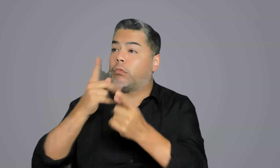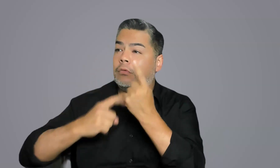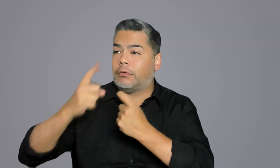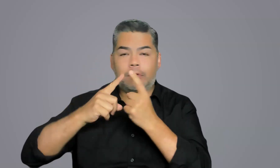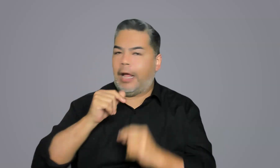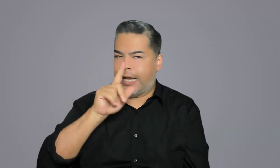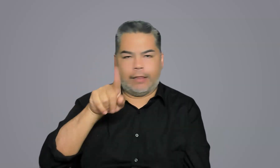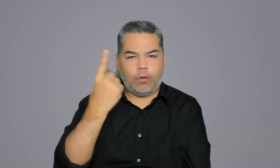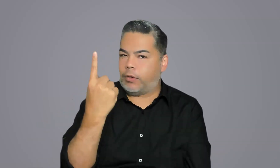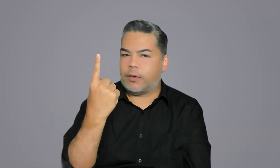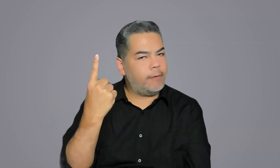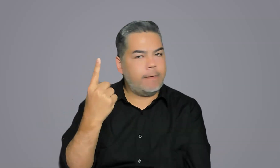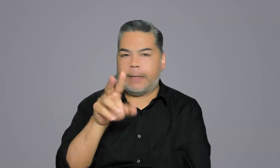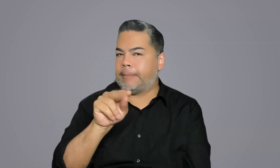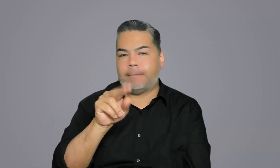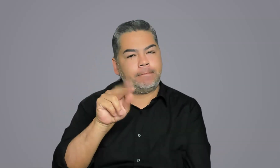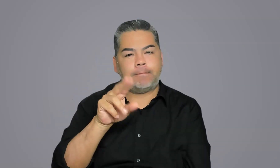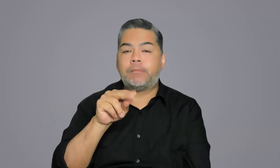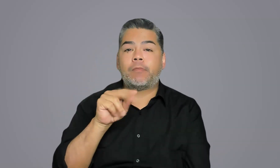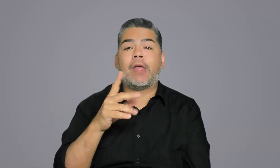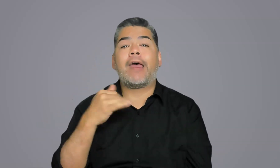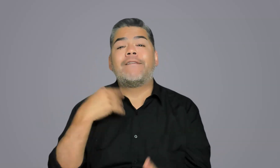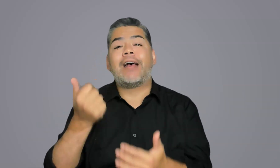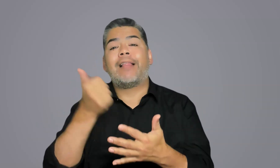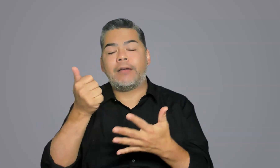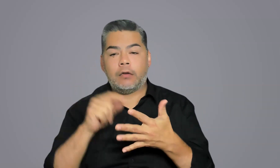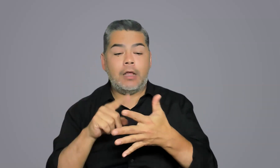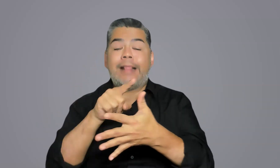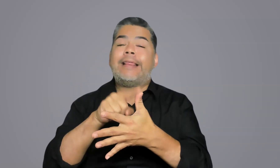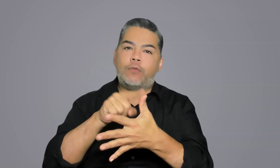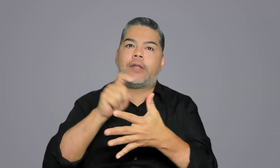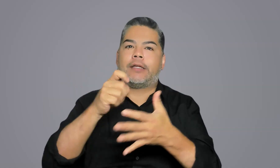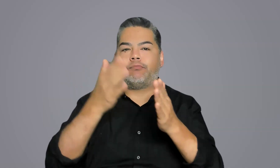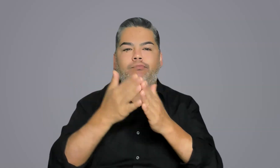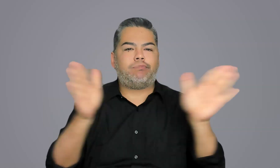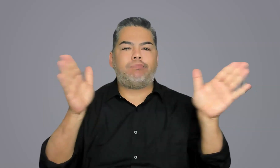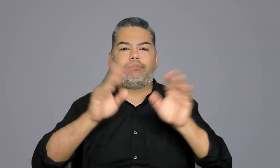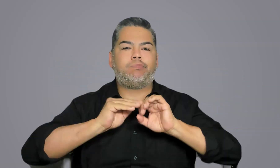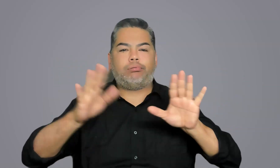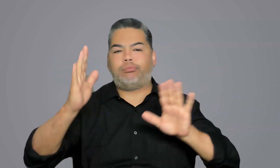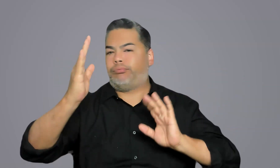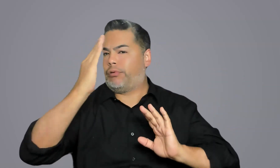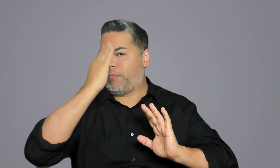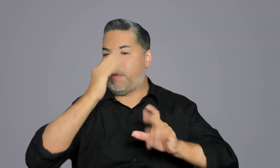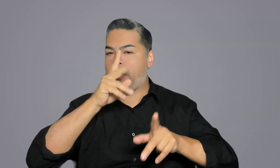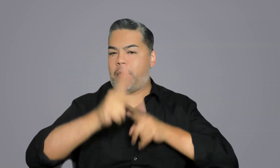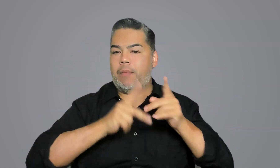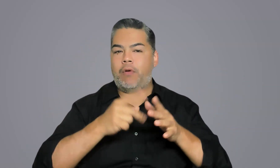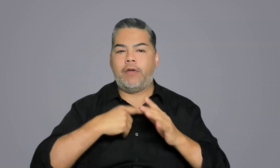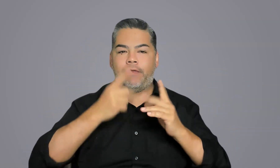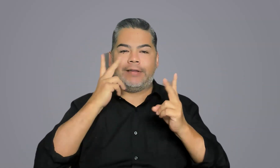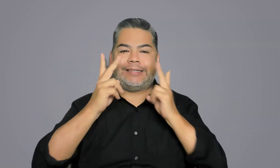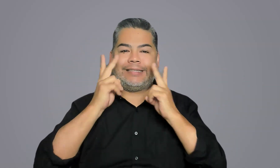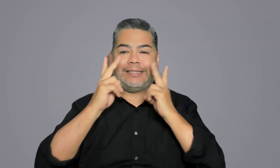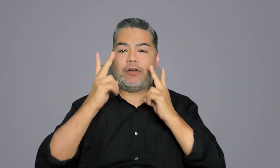definitely not the only proper tool you can use. It's probably the most widely known and probably most widely used, or at least it is in my sphere, which is why I sort of talked